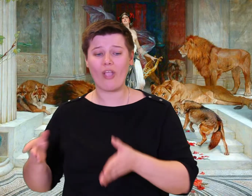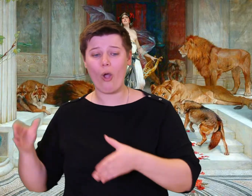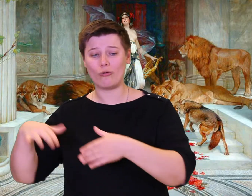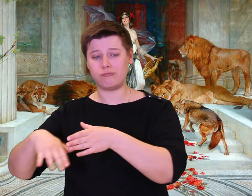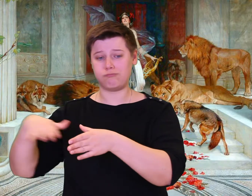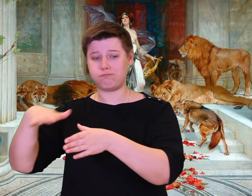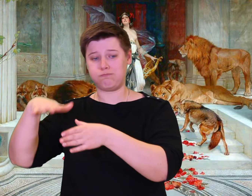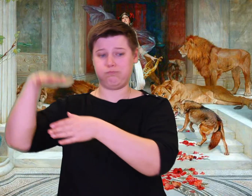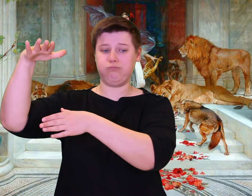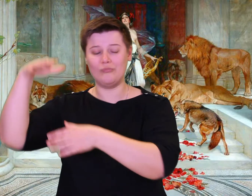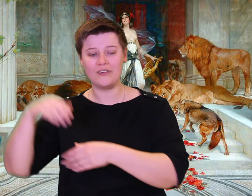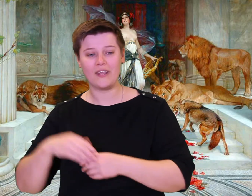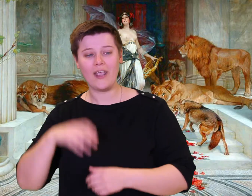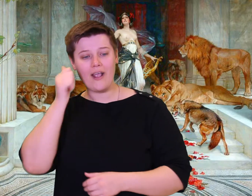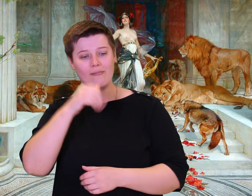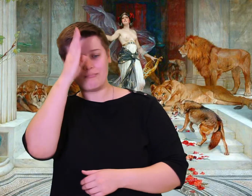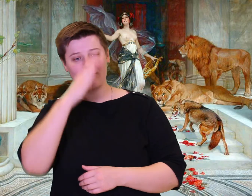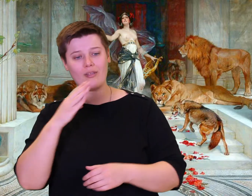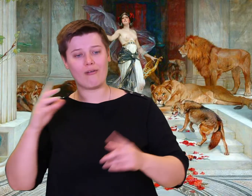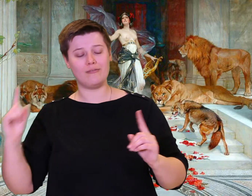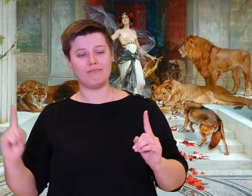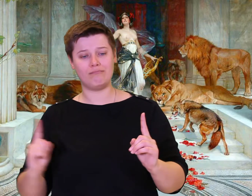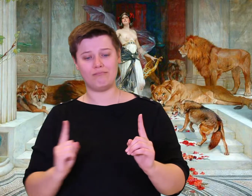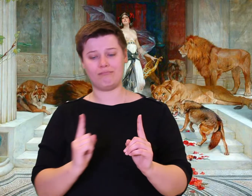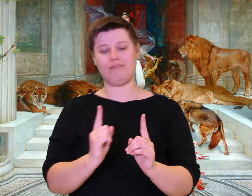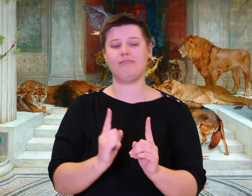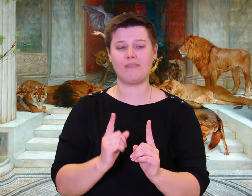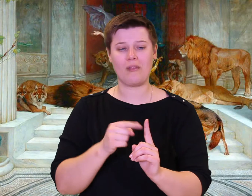She had them dressed in woolen cloaks and tunics.